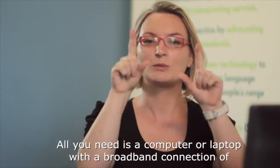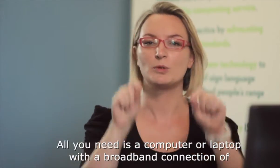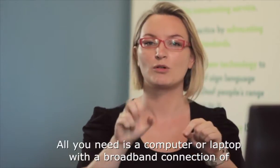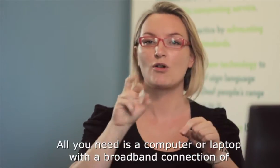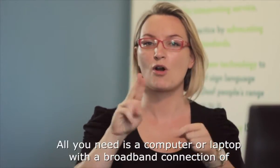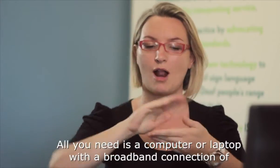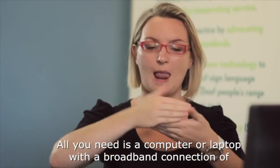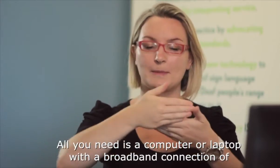laptop,